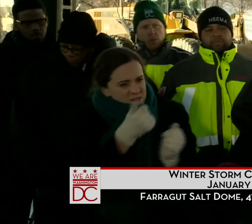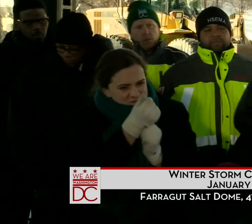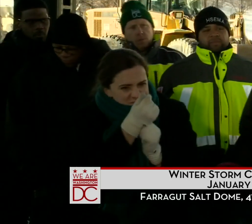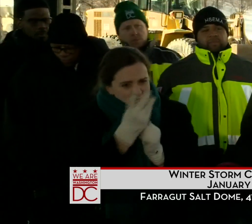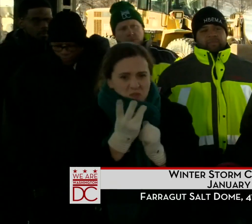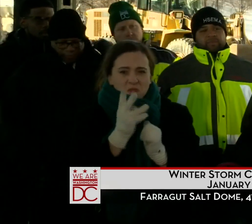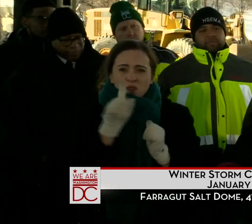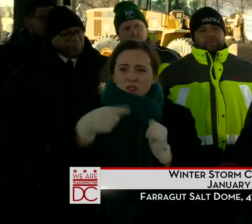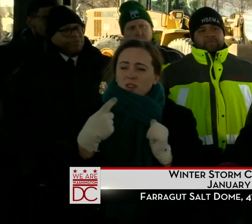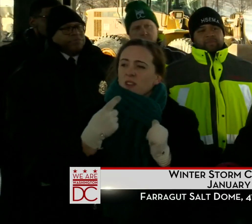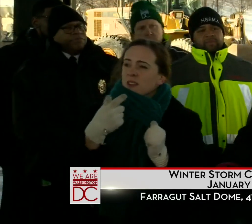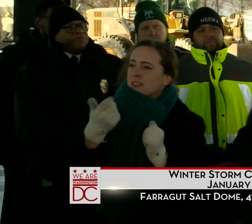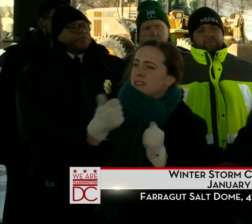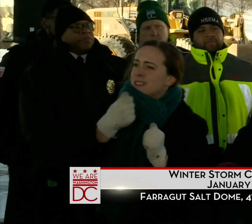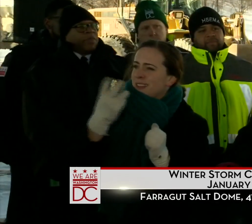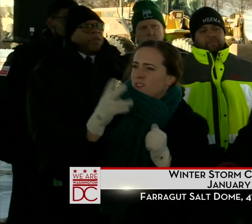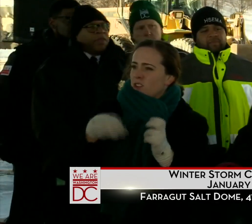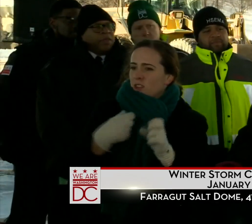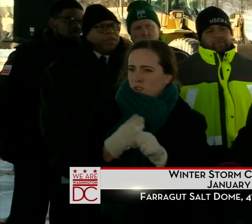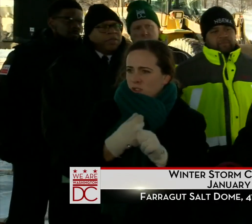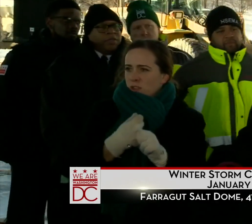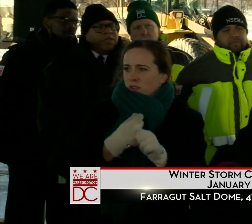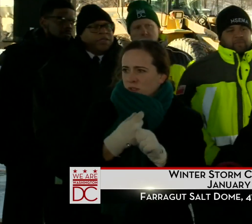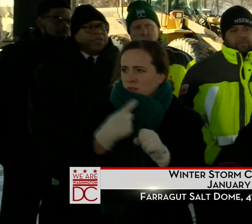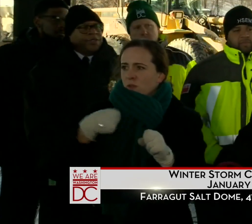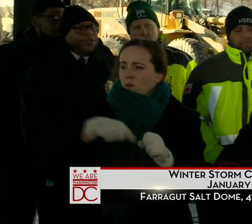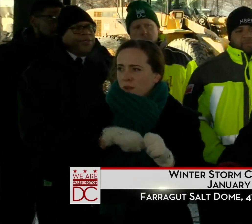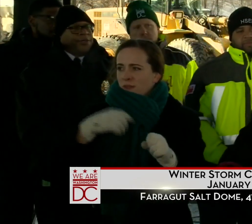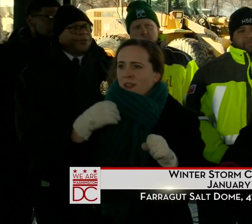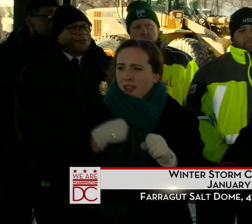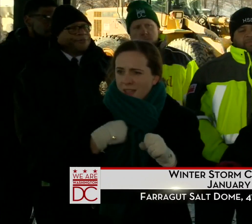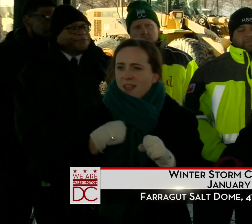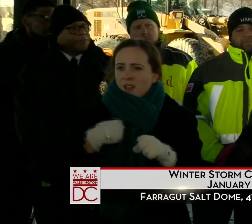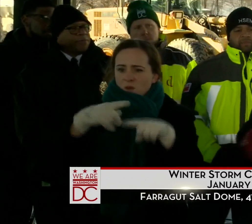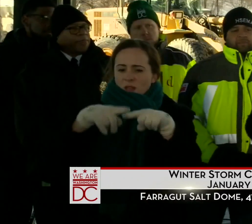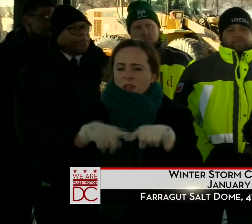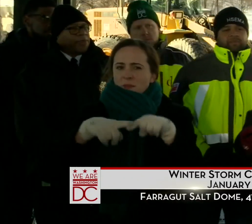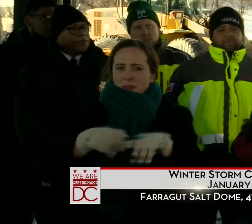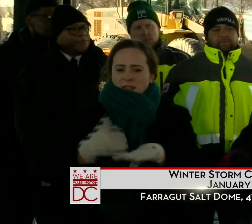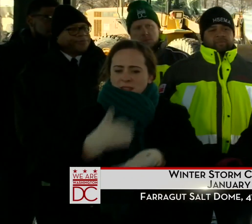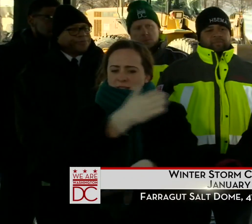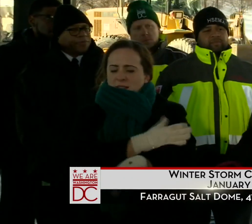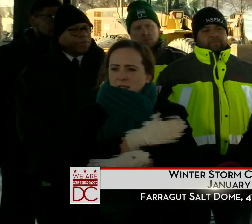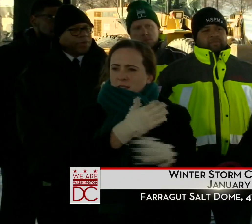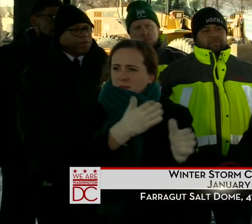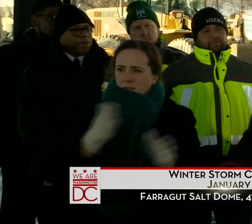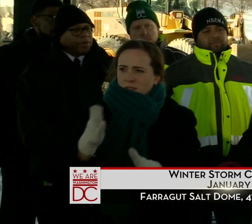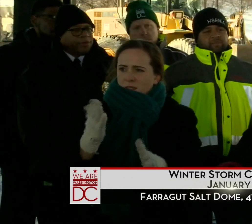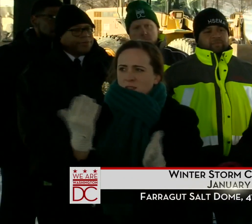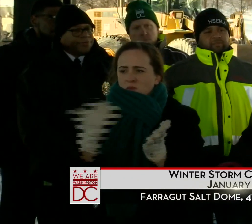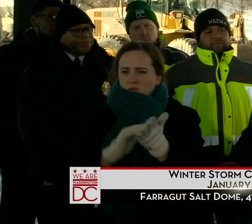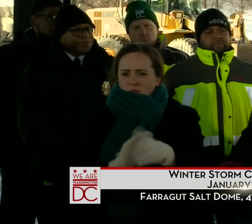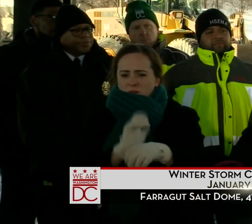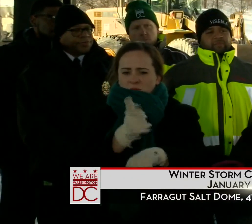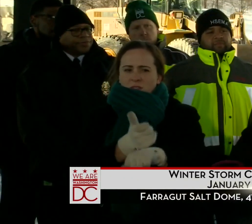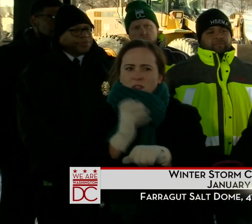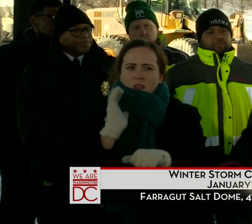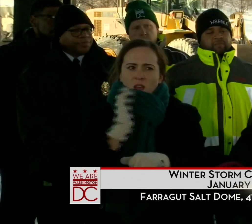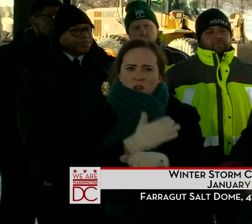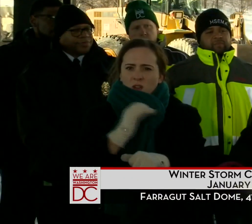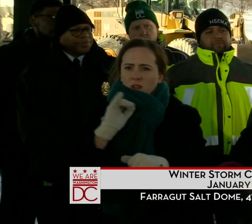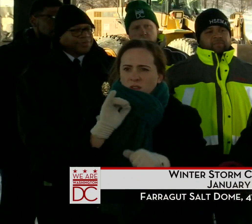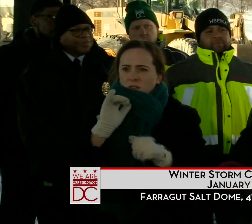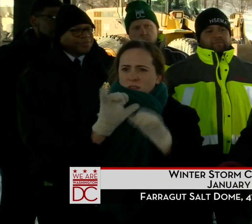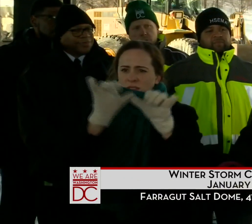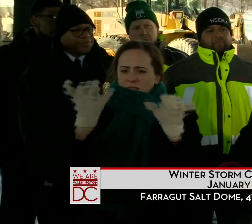Well, over the last several years, as you know, we've had a reliability enhancement plan where we've been rebuilding the infrastructure in the city. It's made the